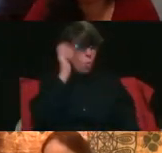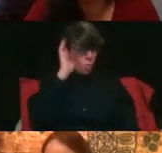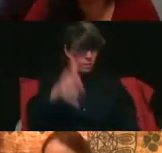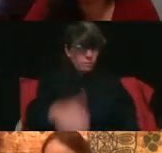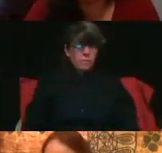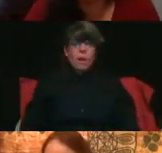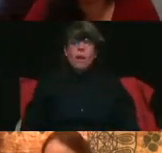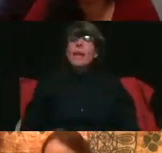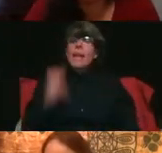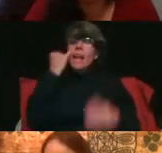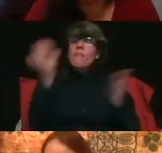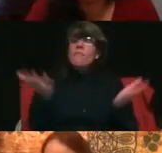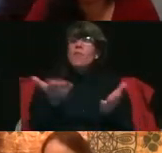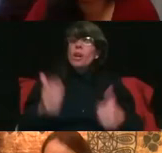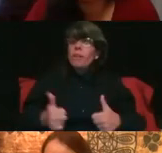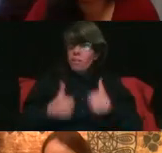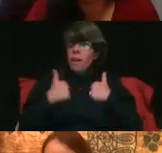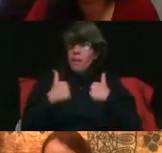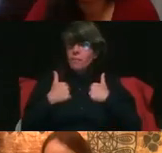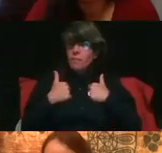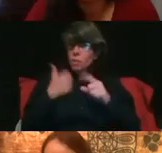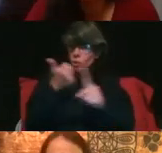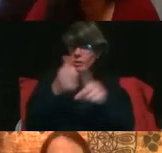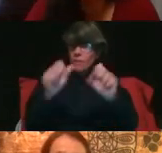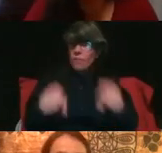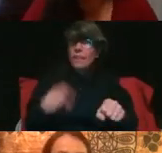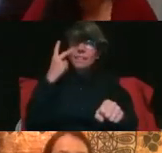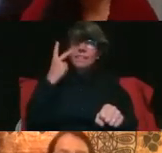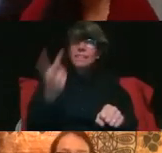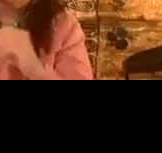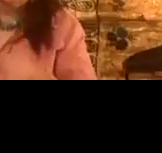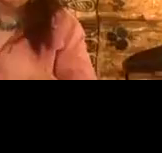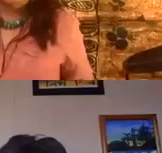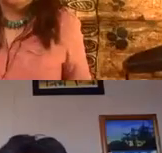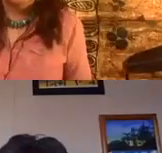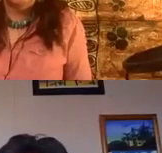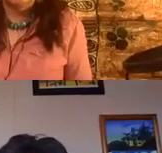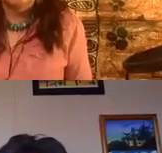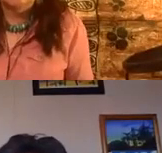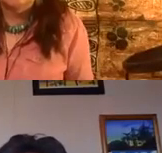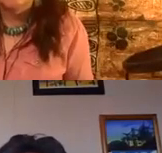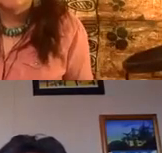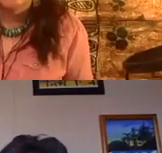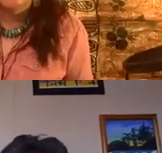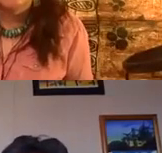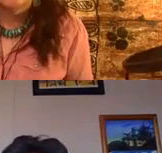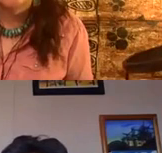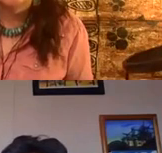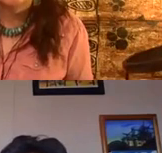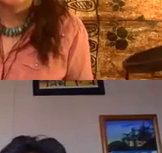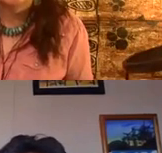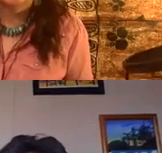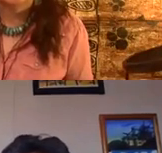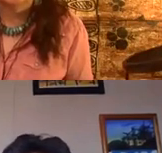here live, you'll be able to see the electronic links that will